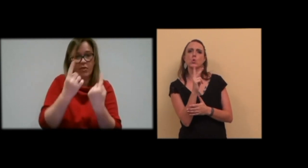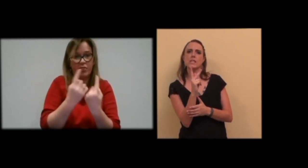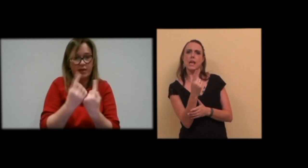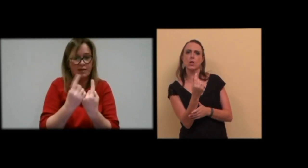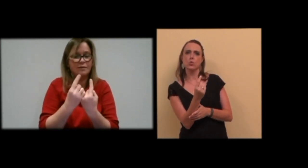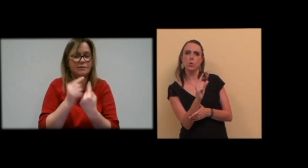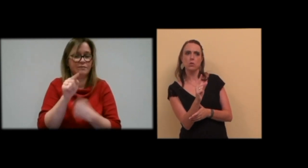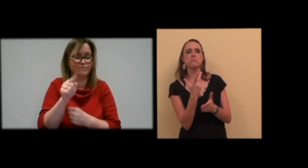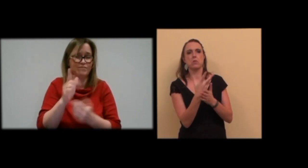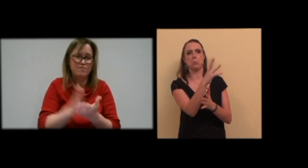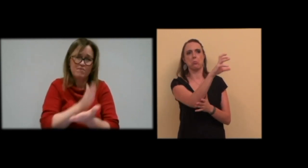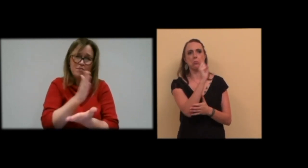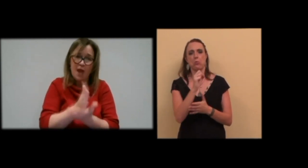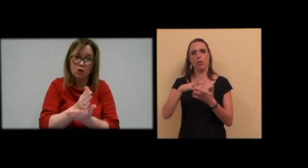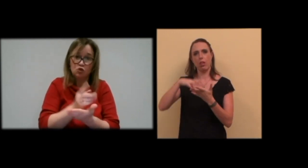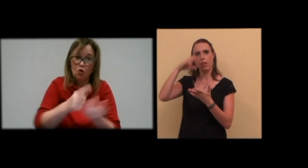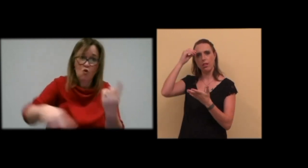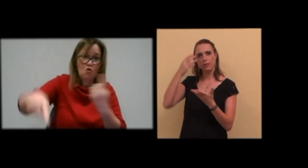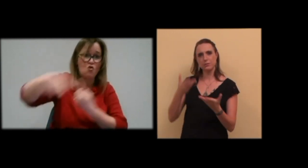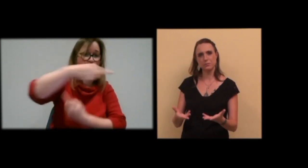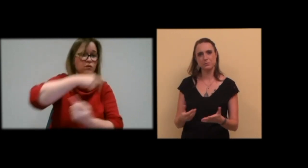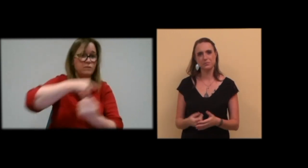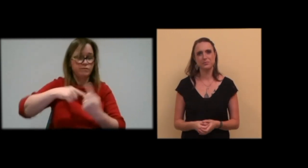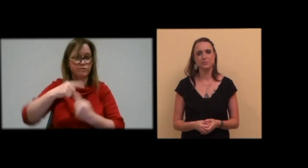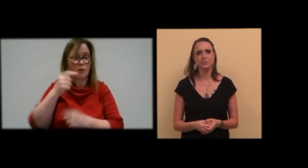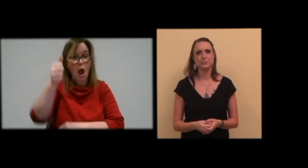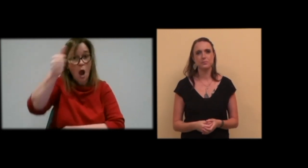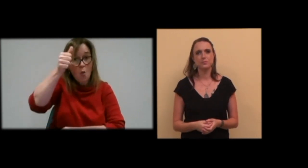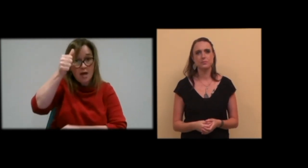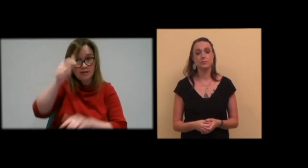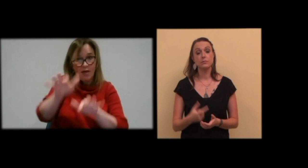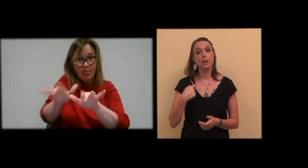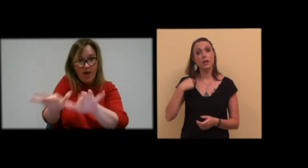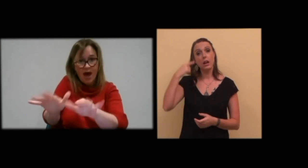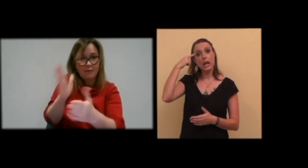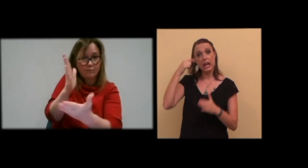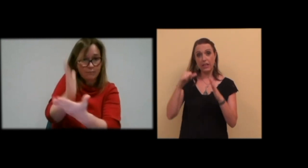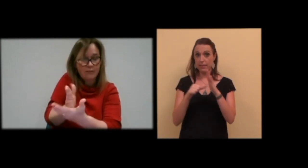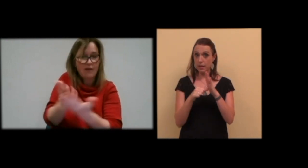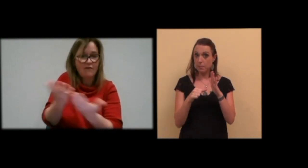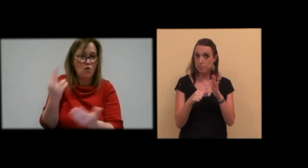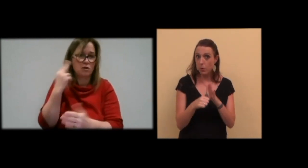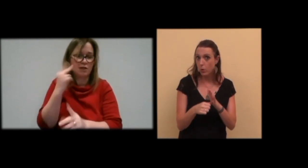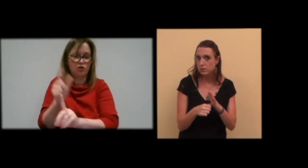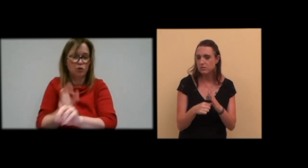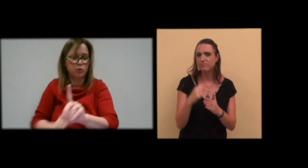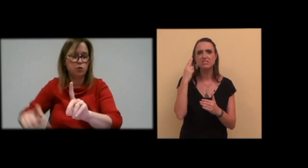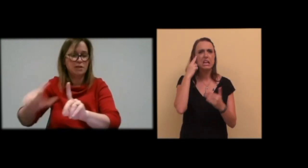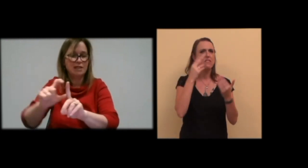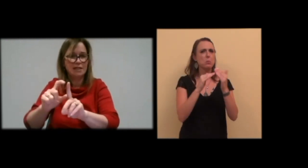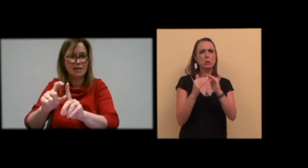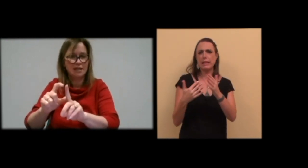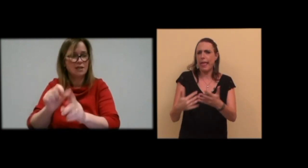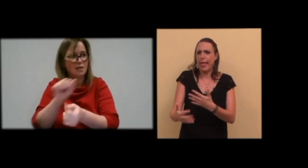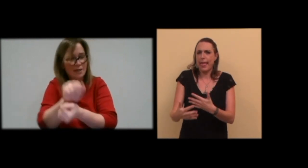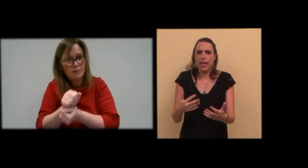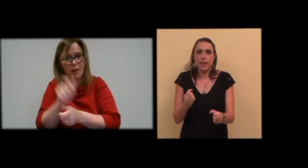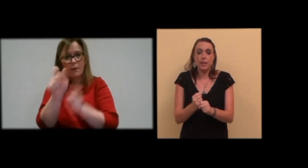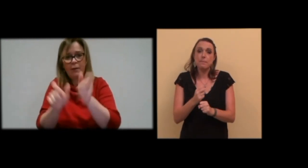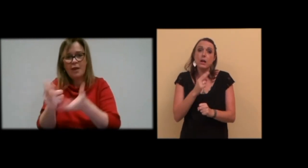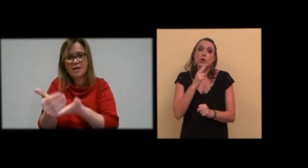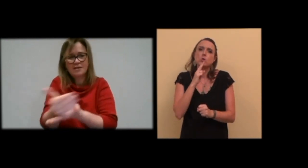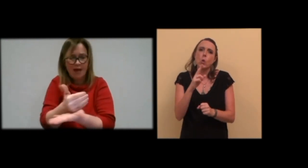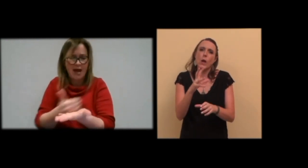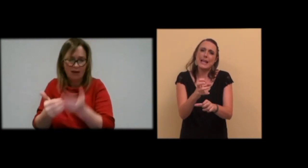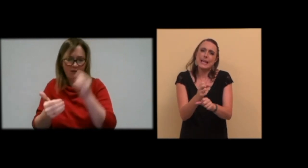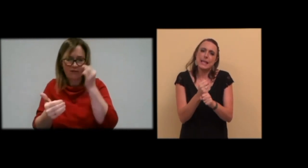is happening in the UK, and you can take from that and learn from that. What I do think is important for